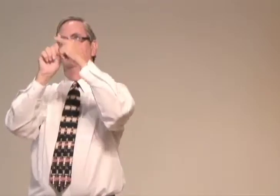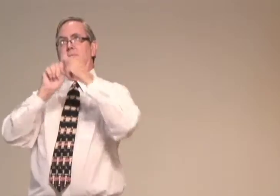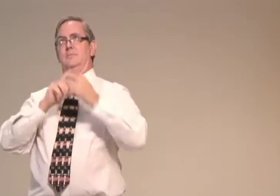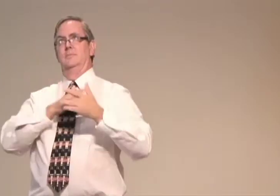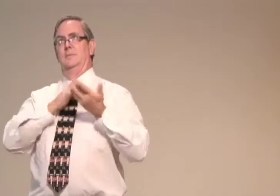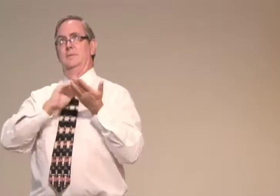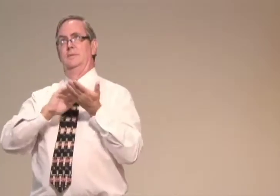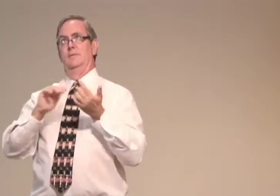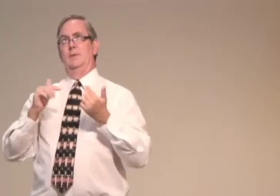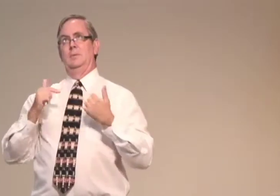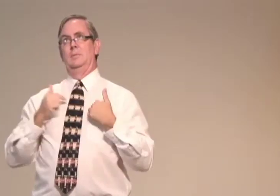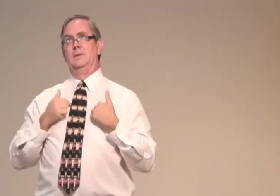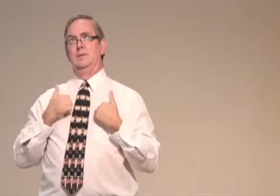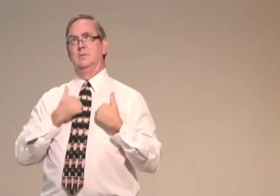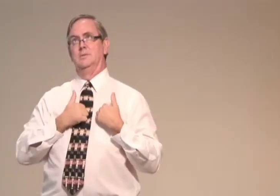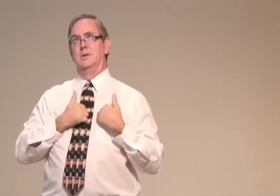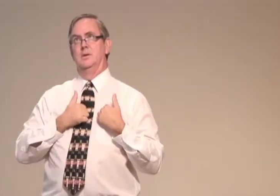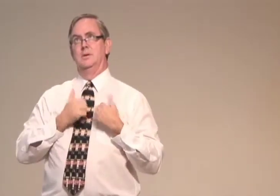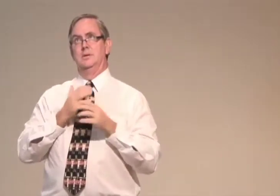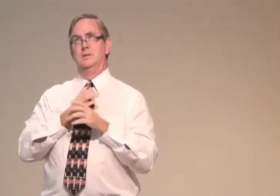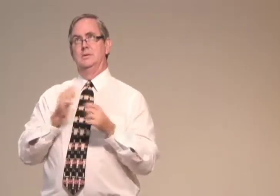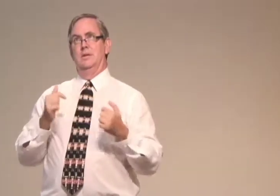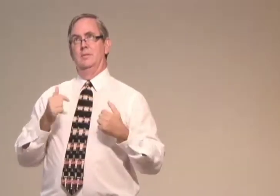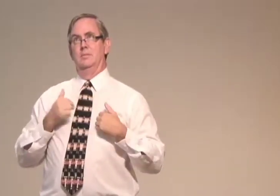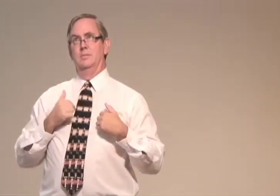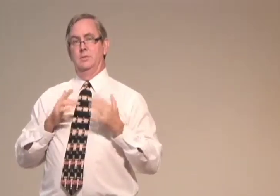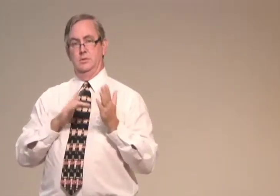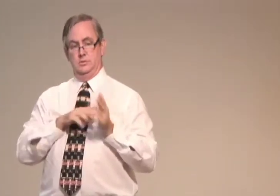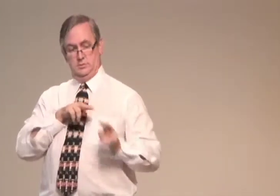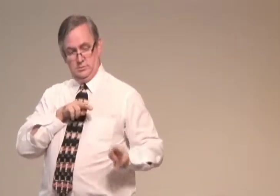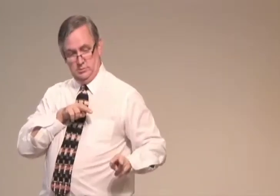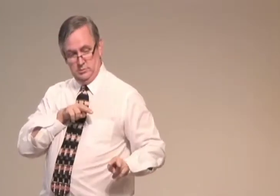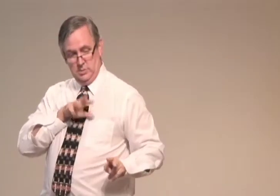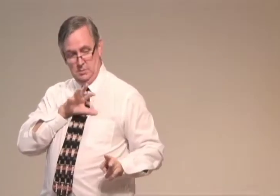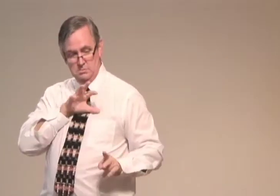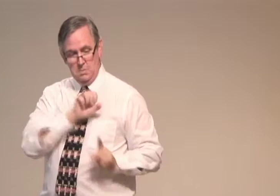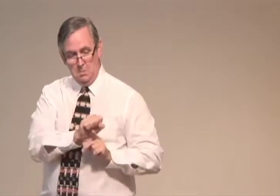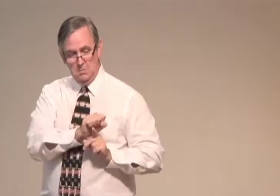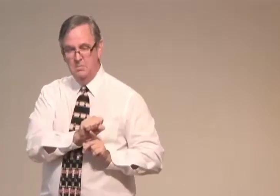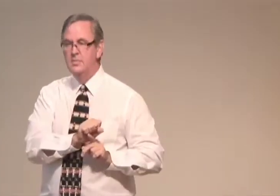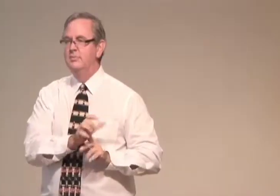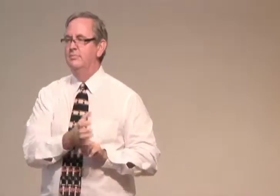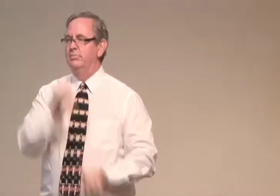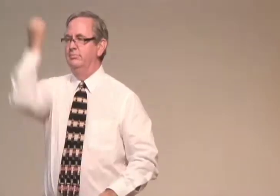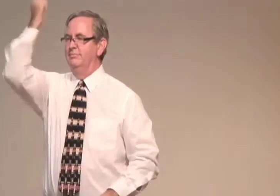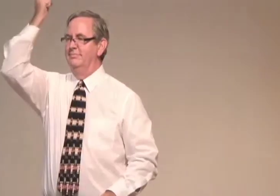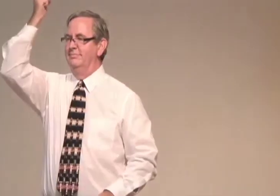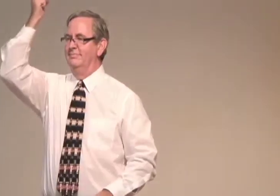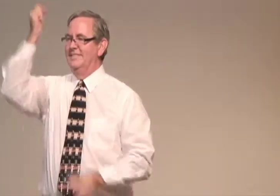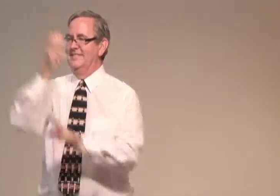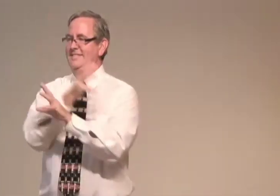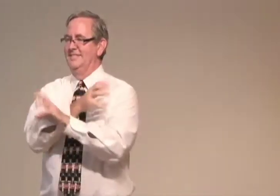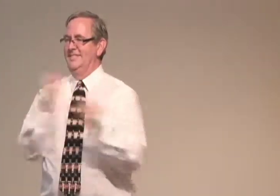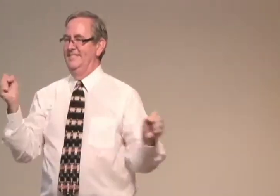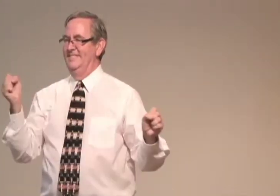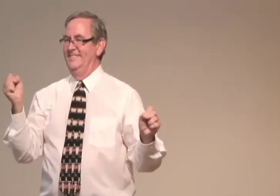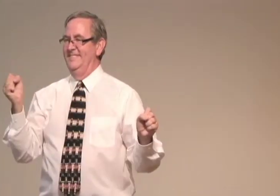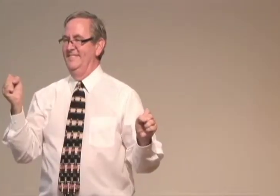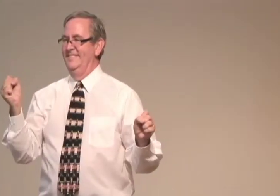ask Jesus to come into your heart and forgive you and save you and when you do that he